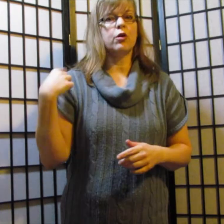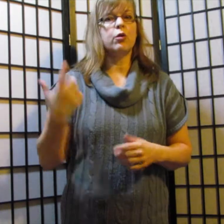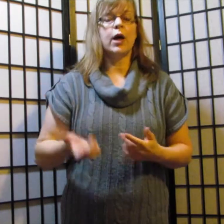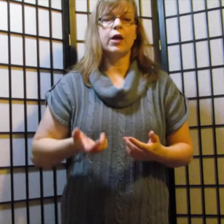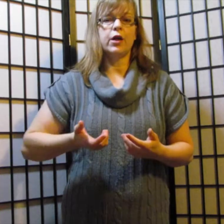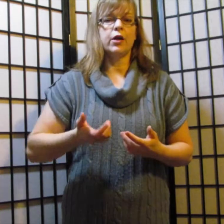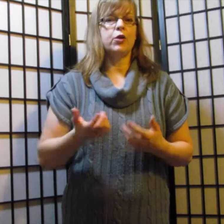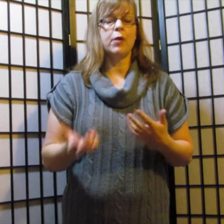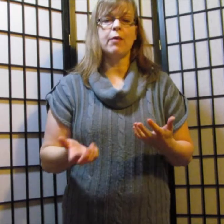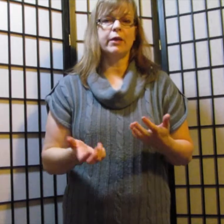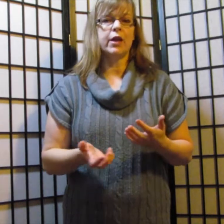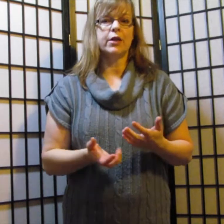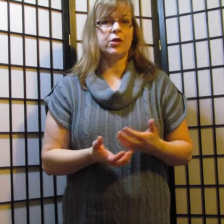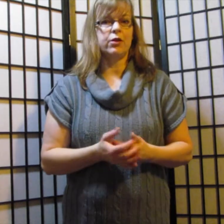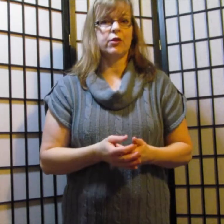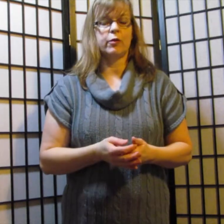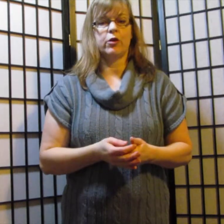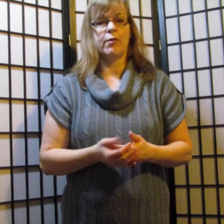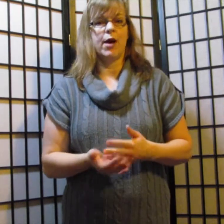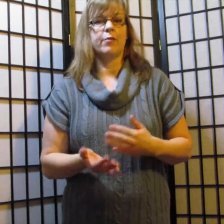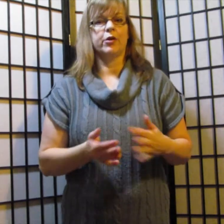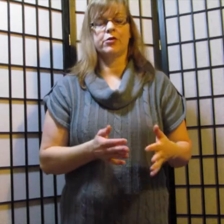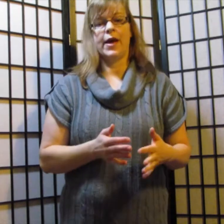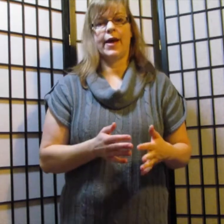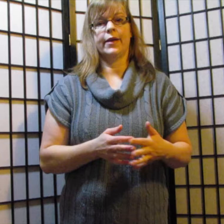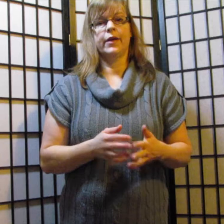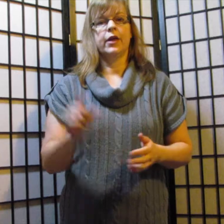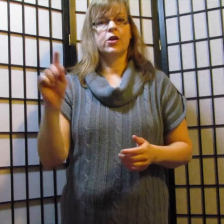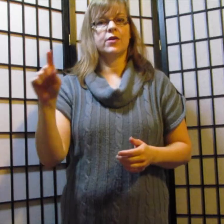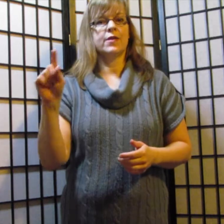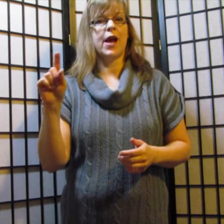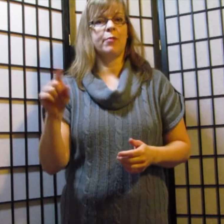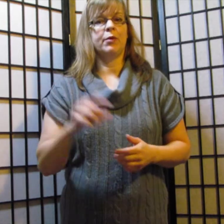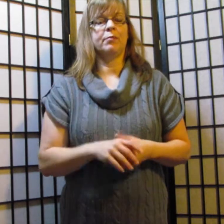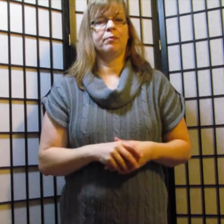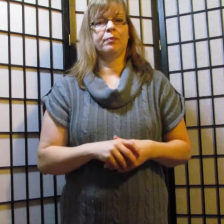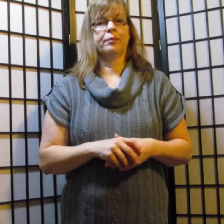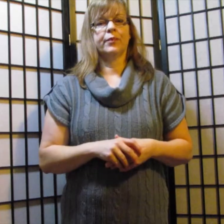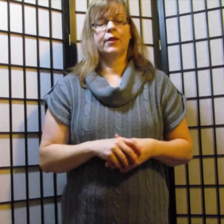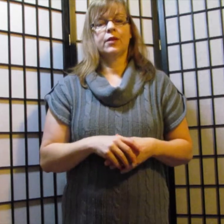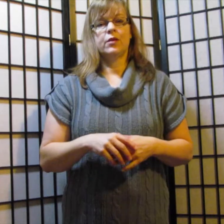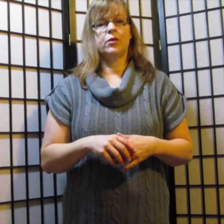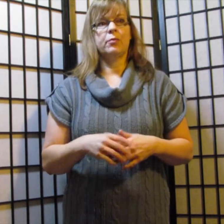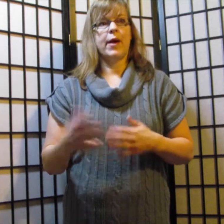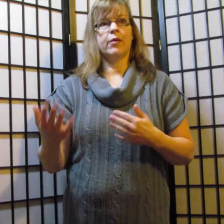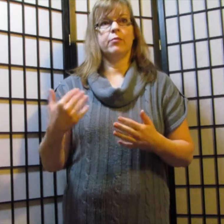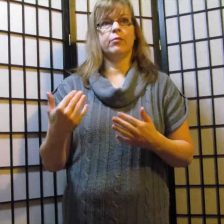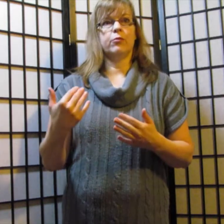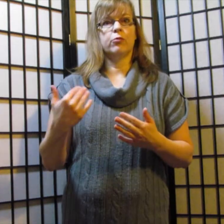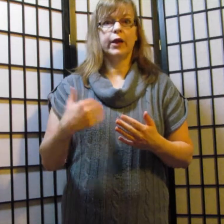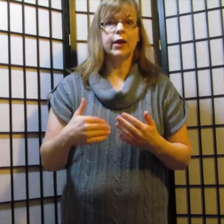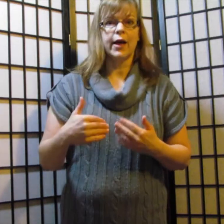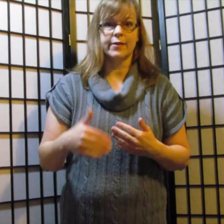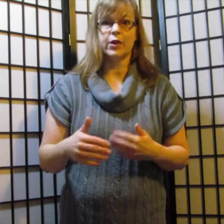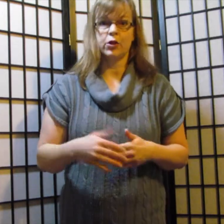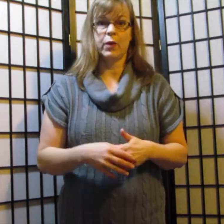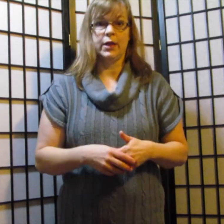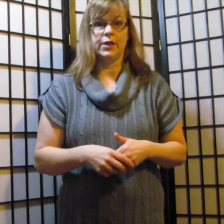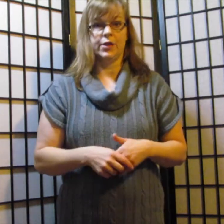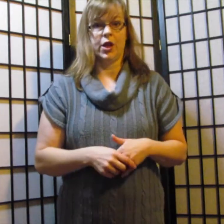So you probably already do this with your mom or your dad. Just tap them to make them realize that you're wanting to talk